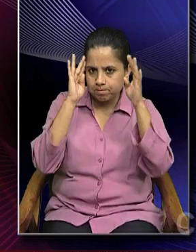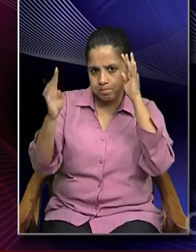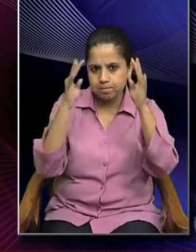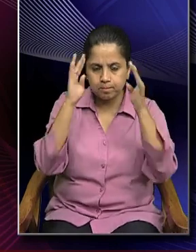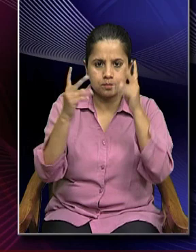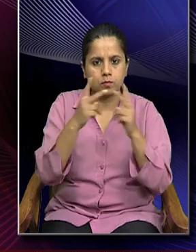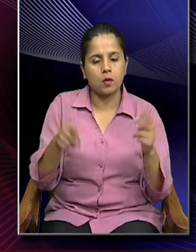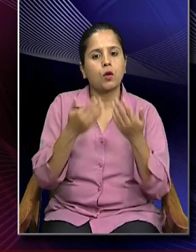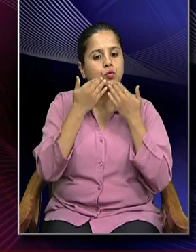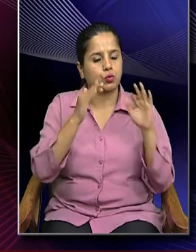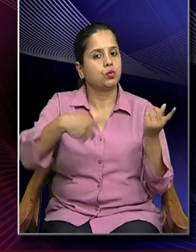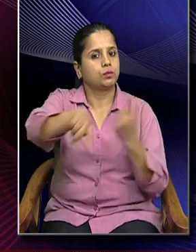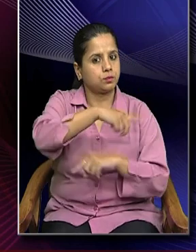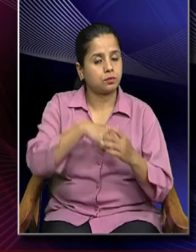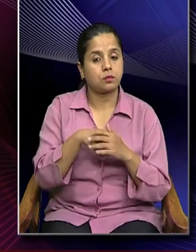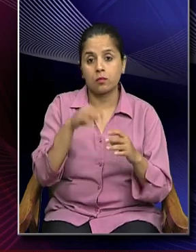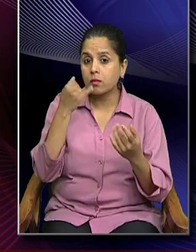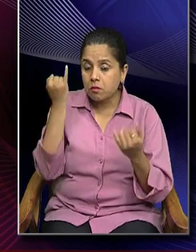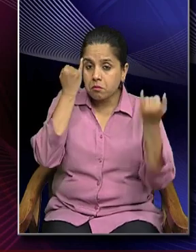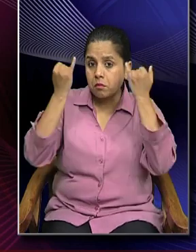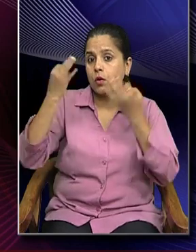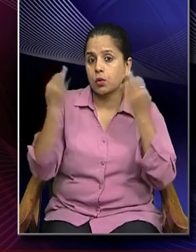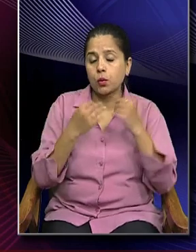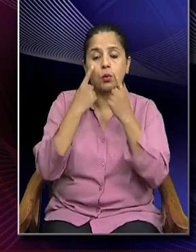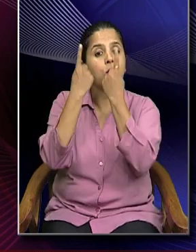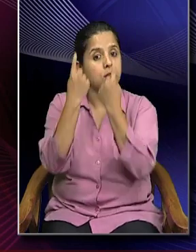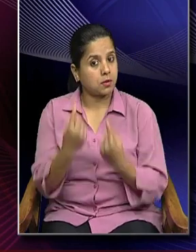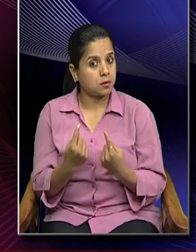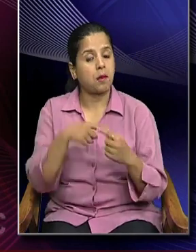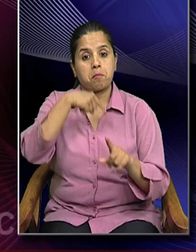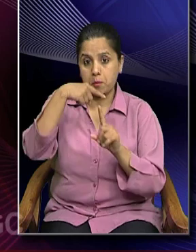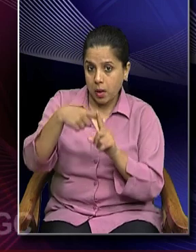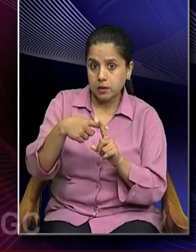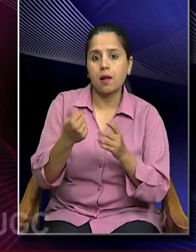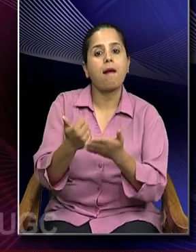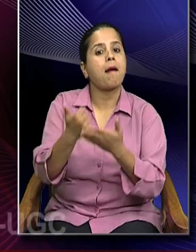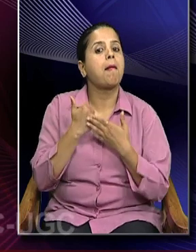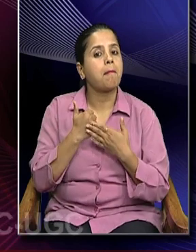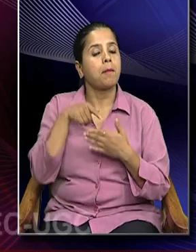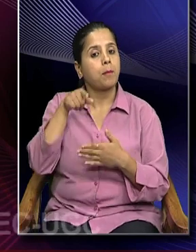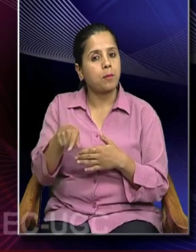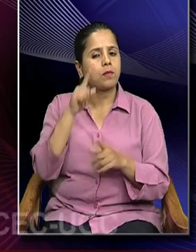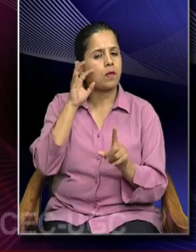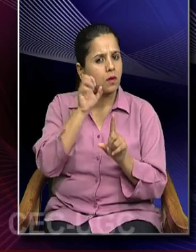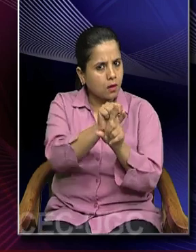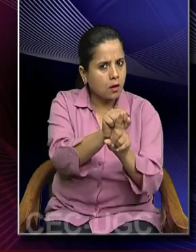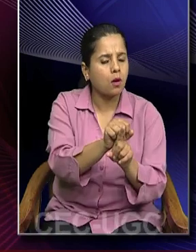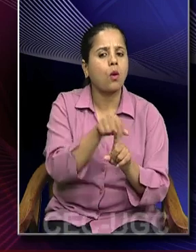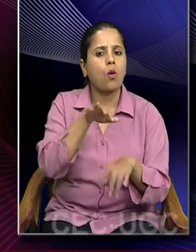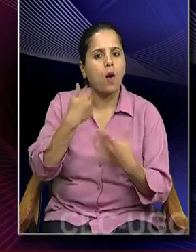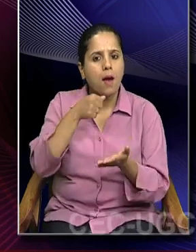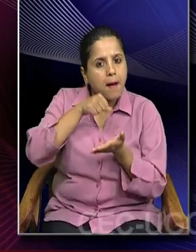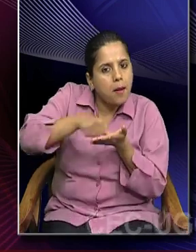the students, innovative assessment, and it helps identify and